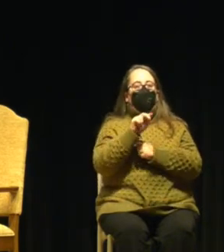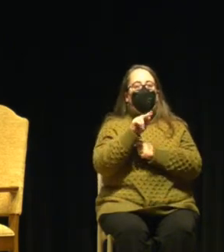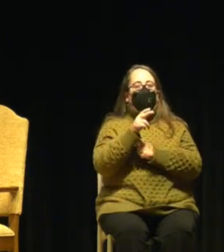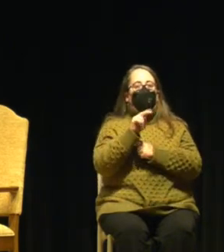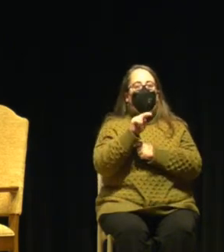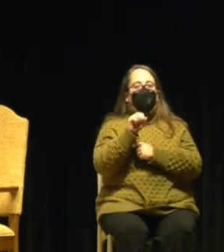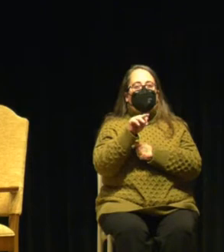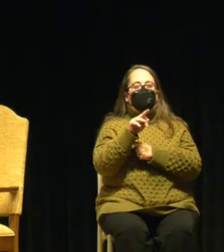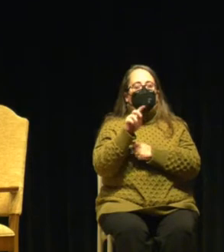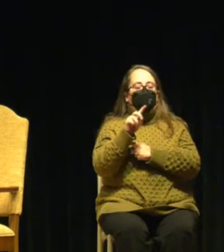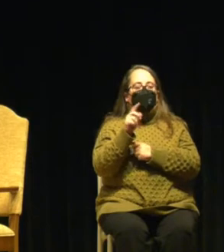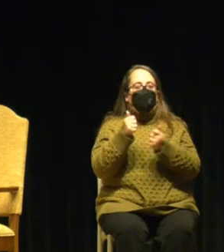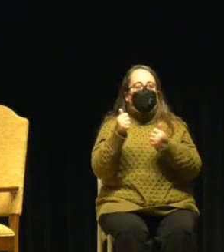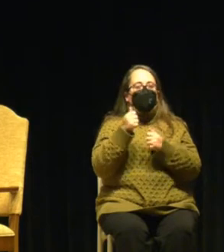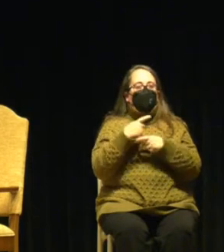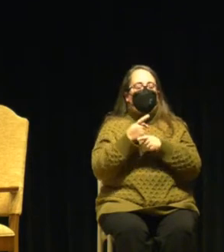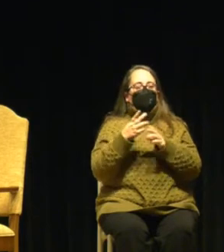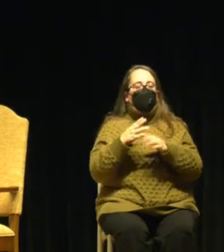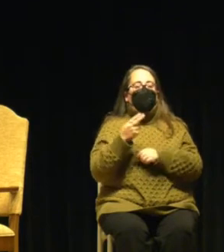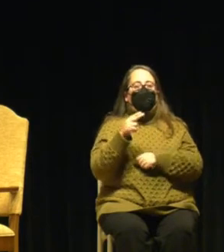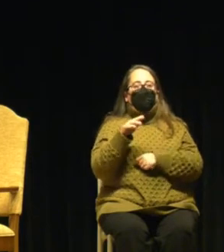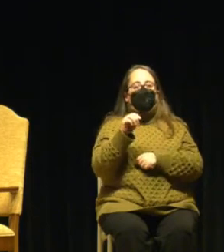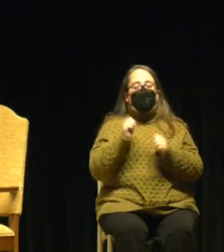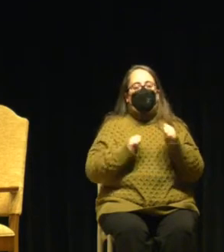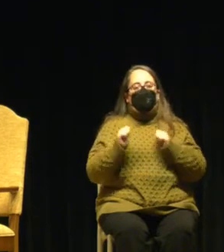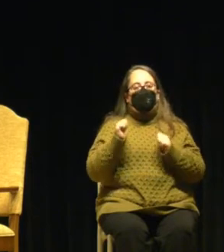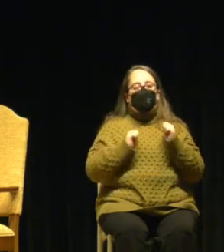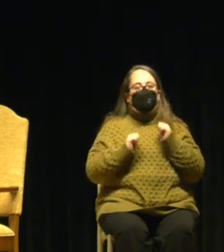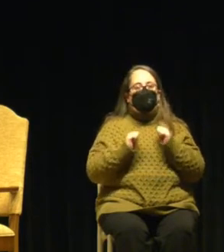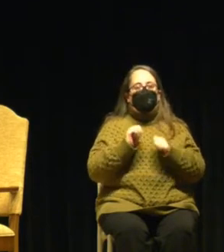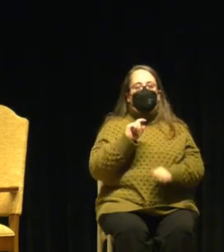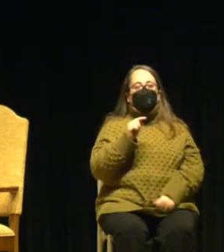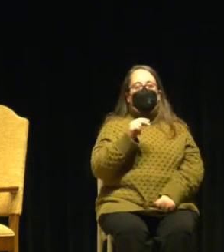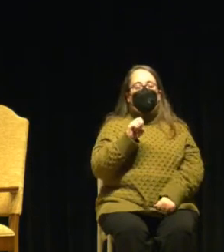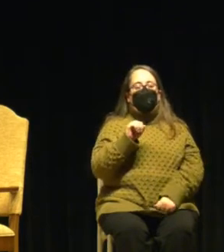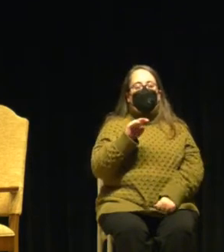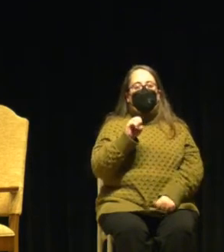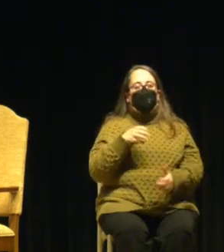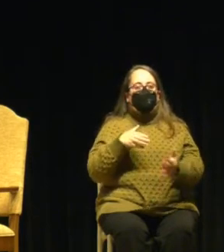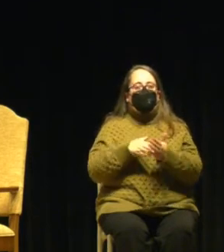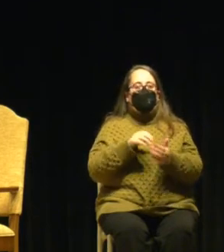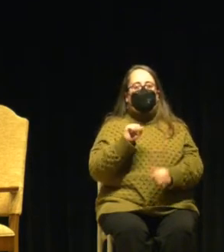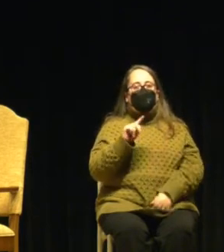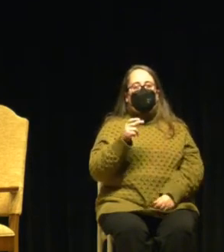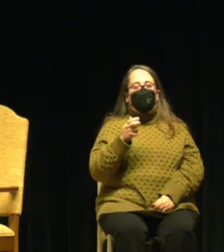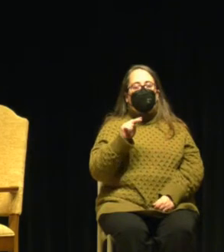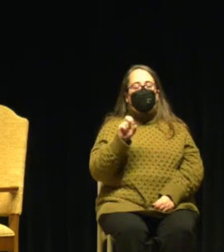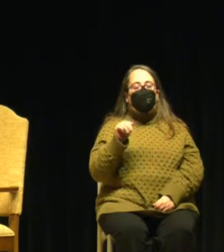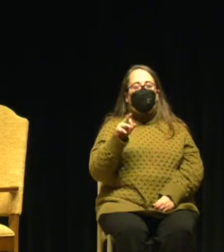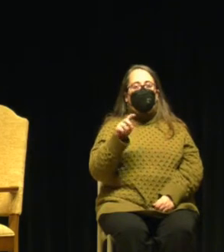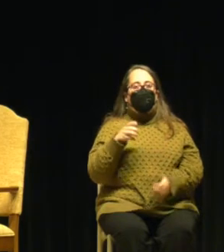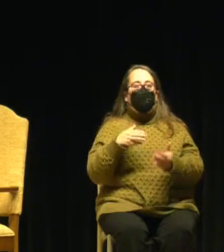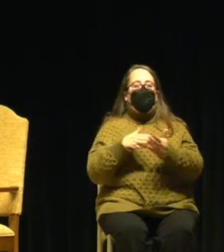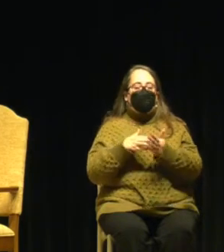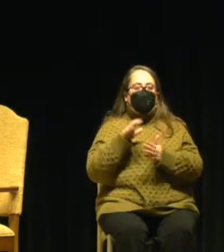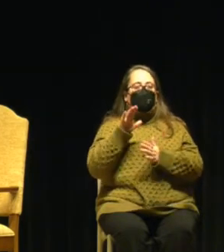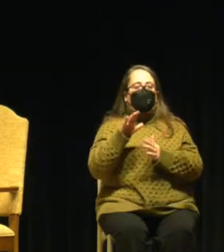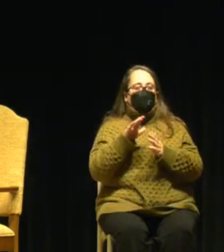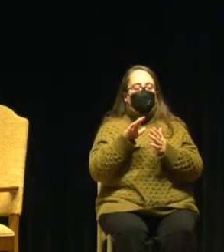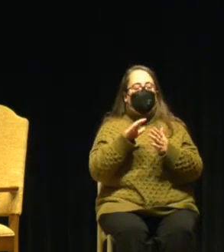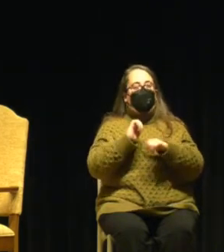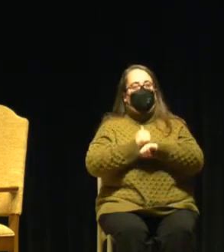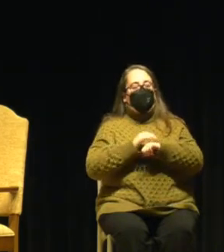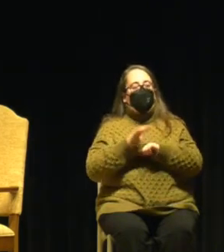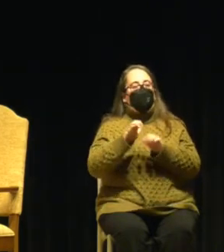is the executive producer of the HBO documentary series, The Case Against Adnan Syed, that is based on her book, Adnan's Story. She